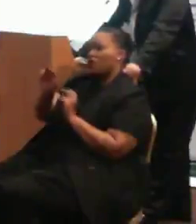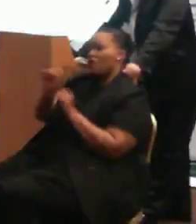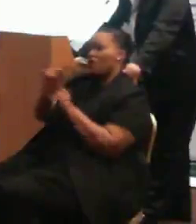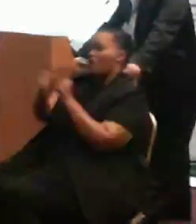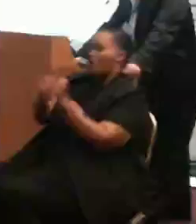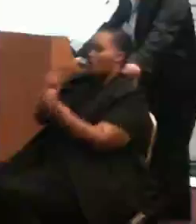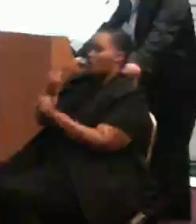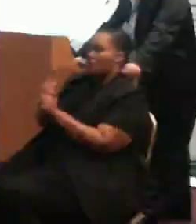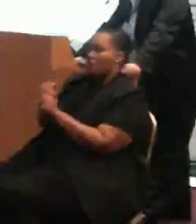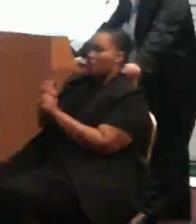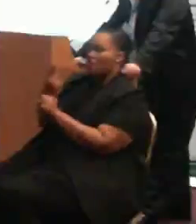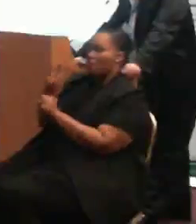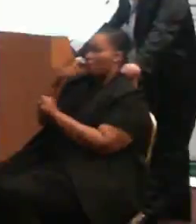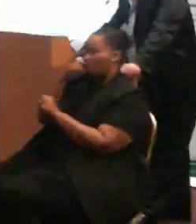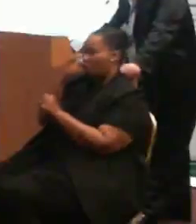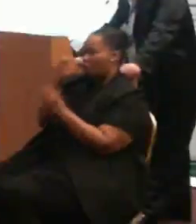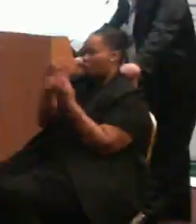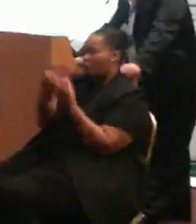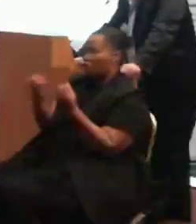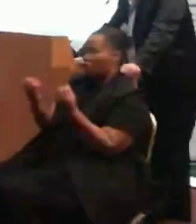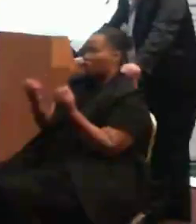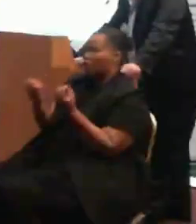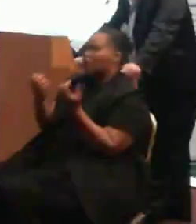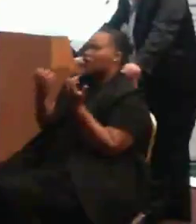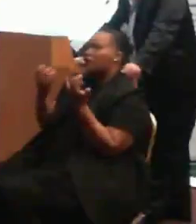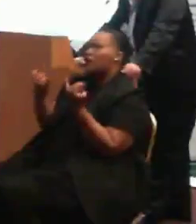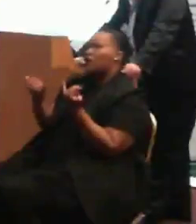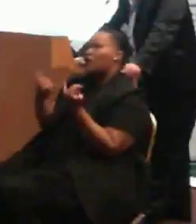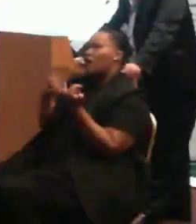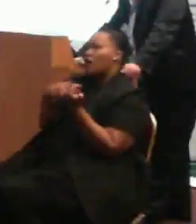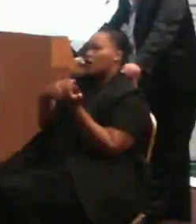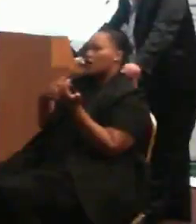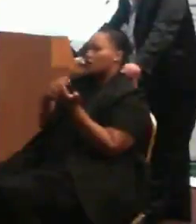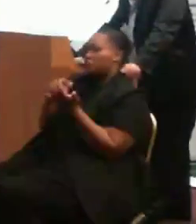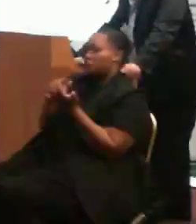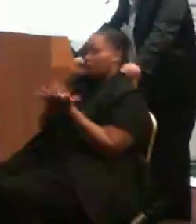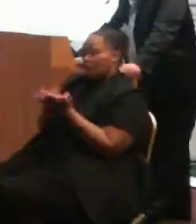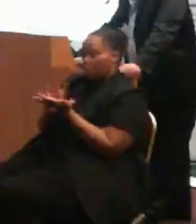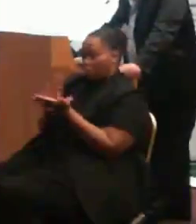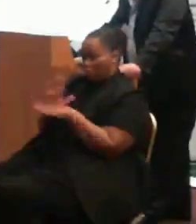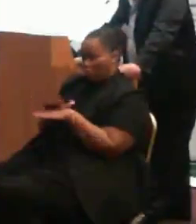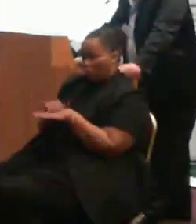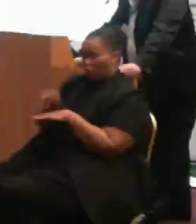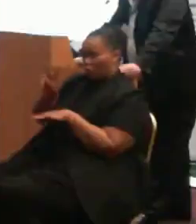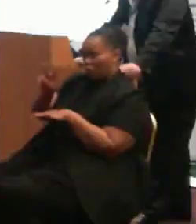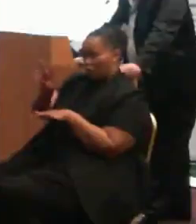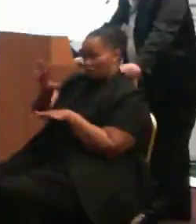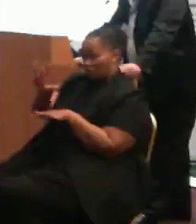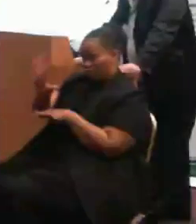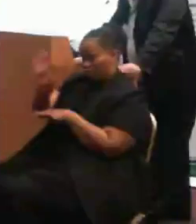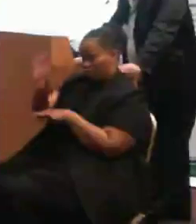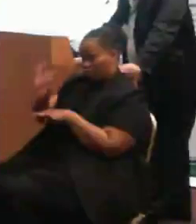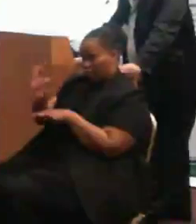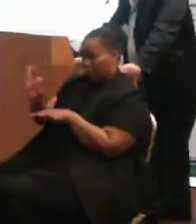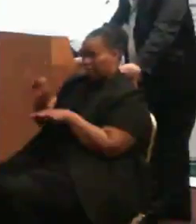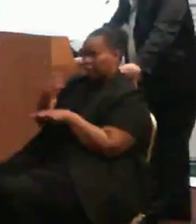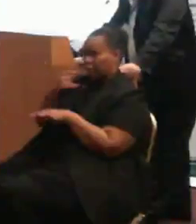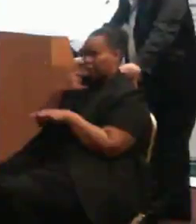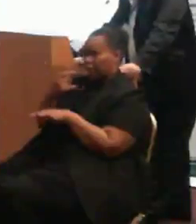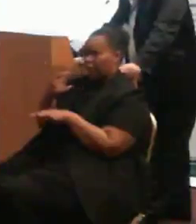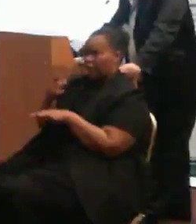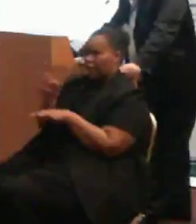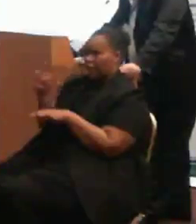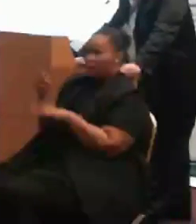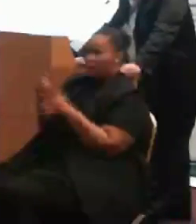short-term coal acquisitions. I've now prorated that one step further to the 25% oil of the coal that they say they're buying under the